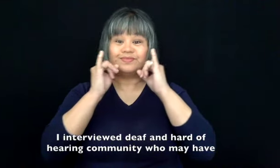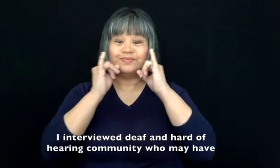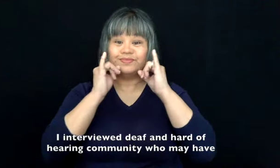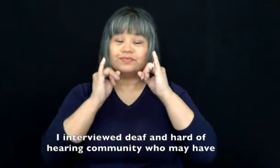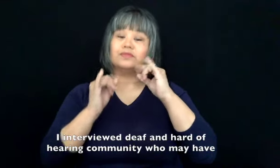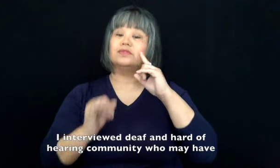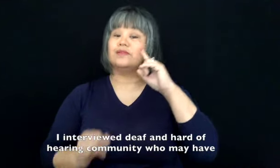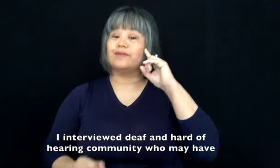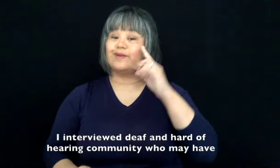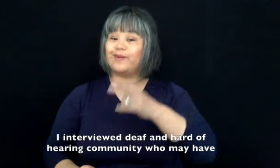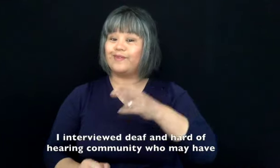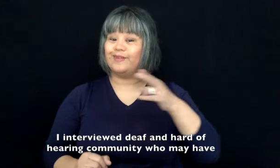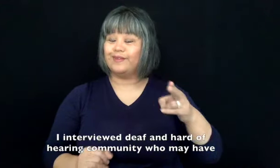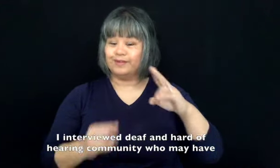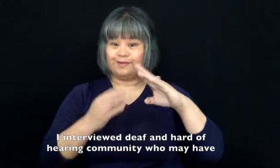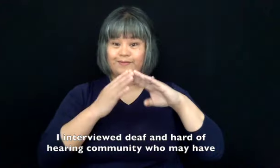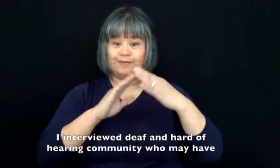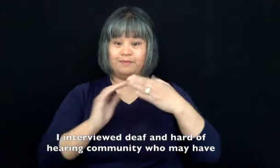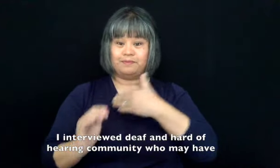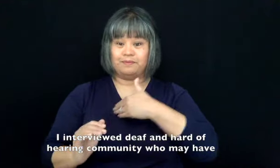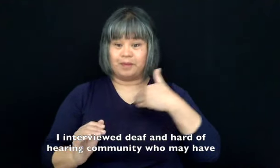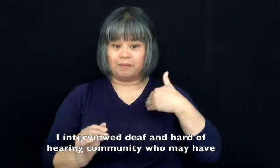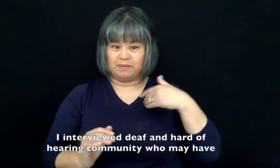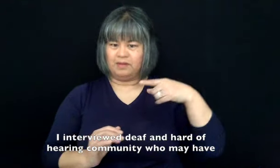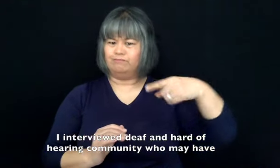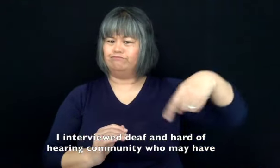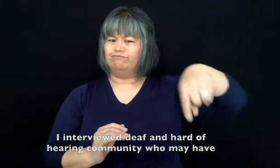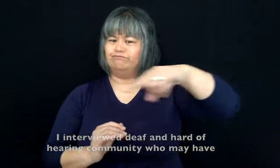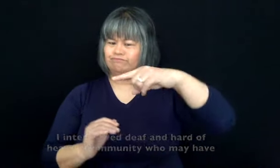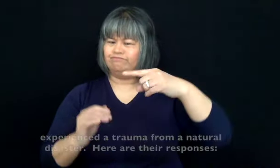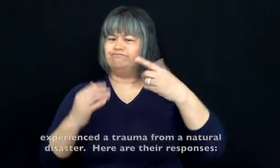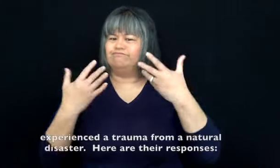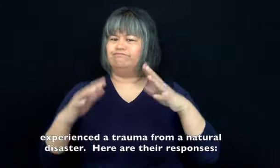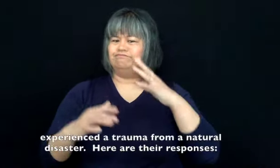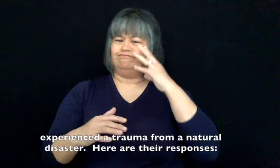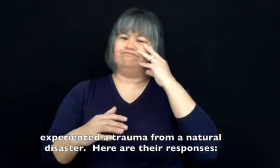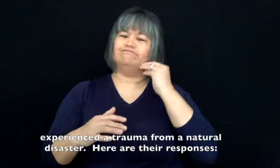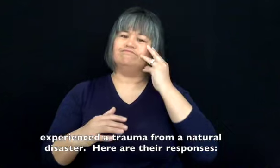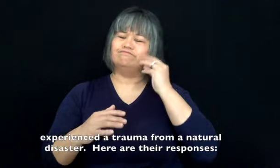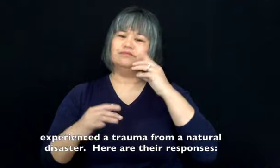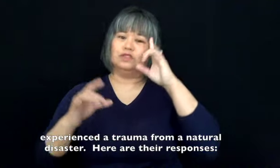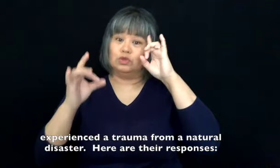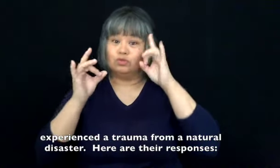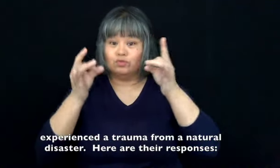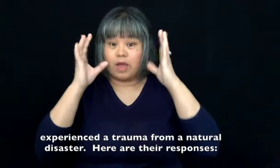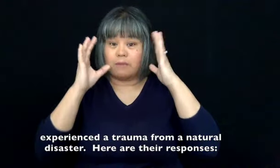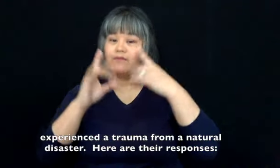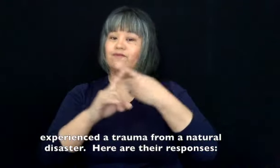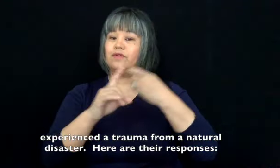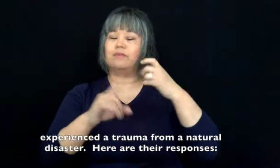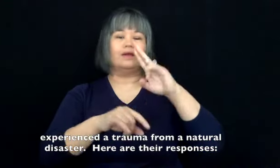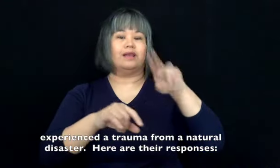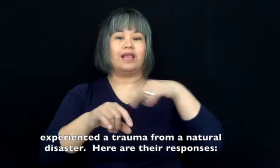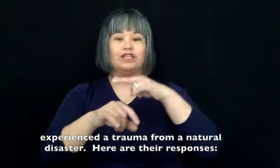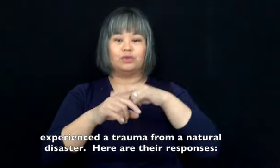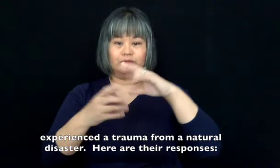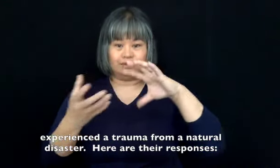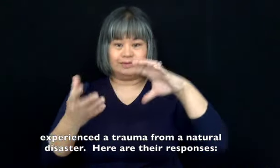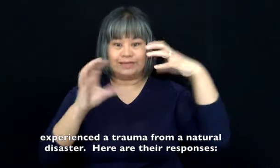I interviewed deaf and hard of hearing communities who may have experienced a trauma from a natural disaster. And